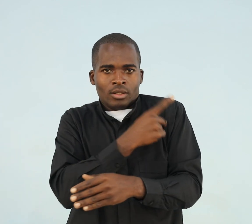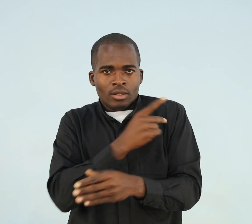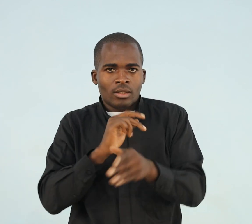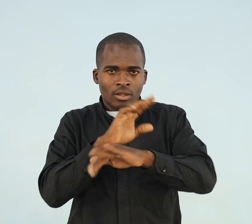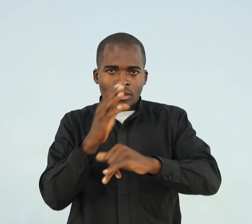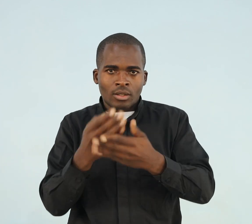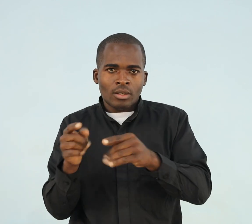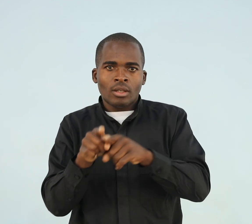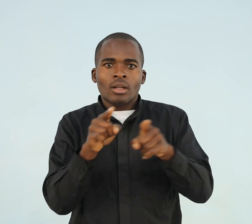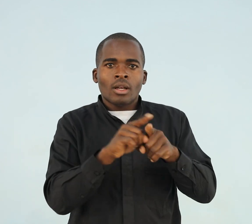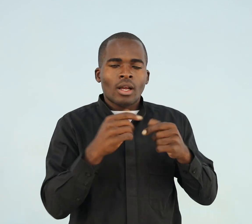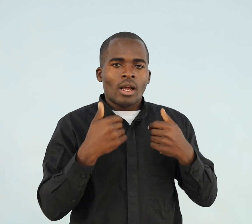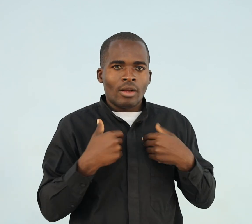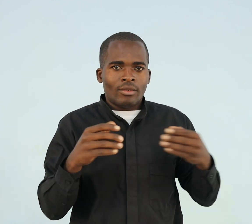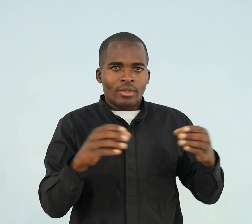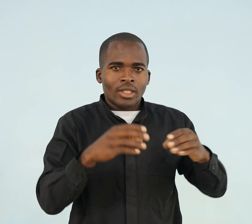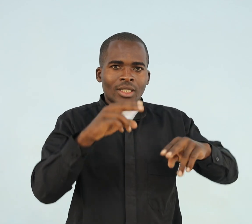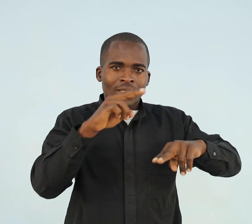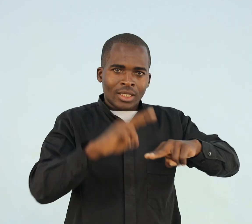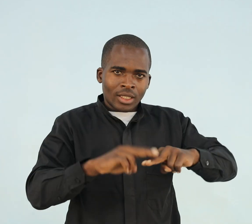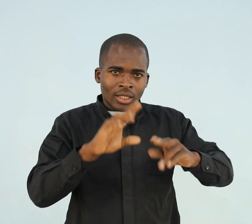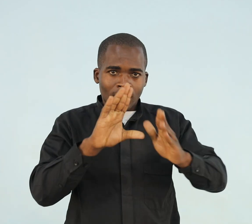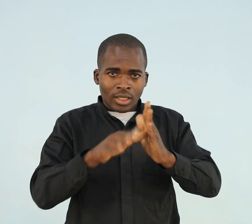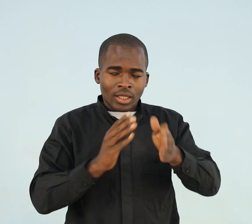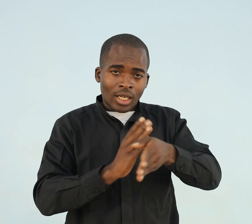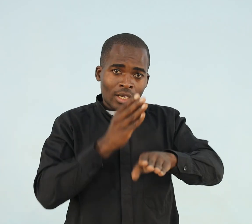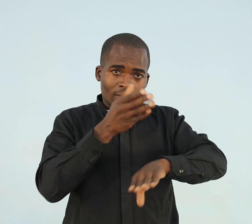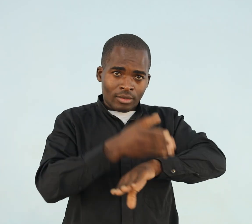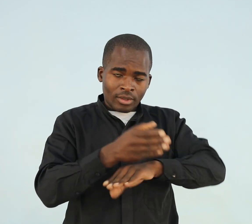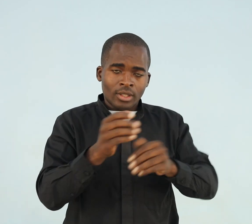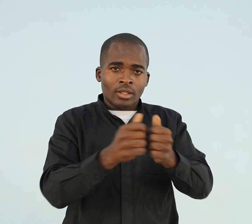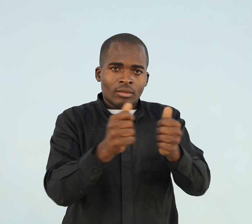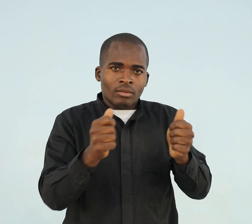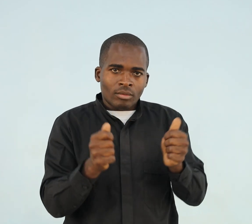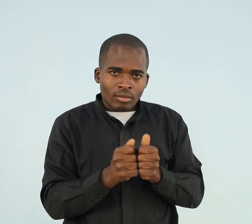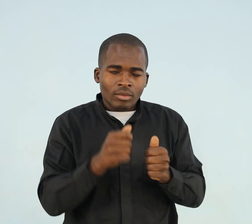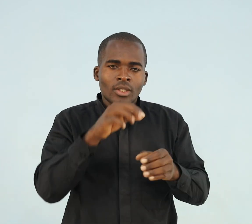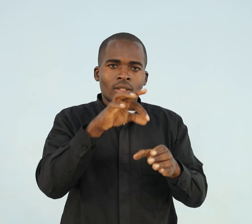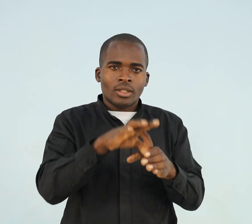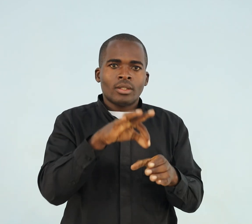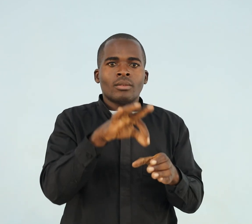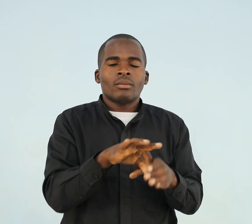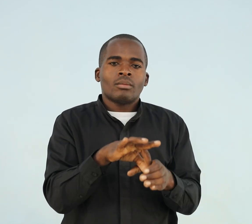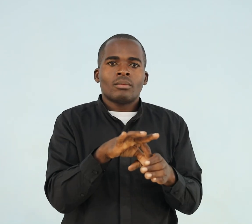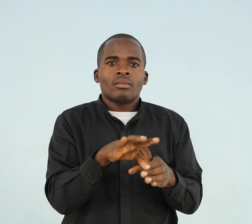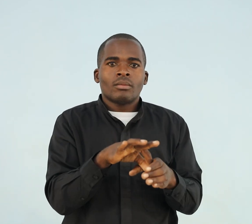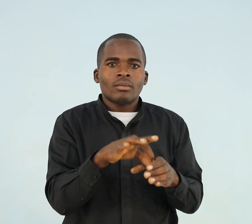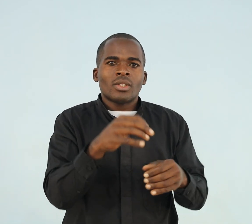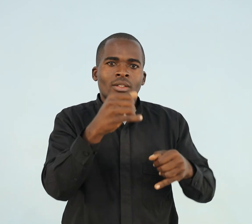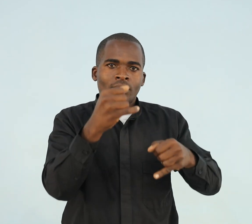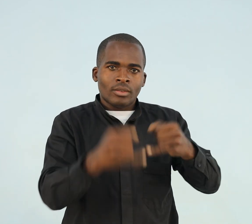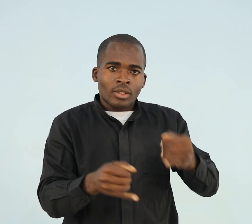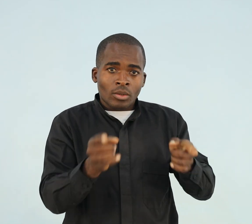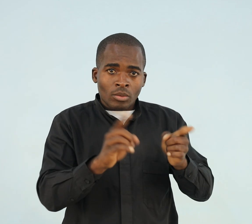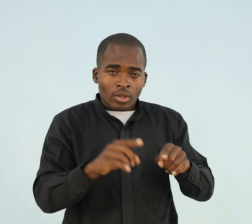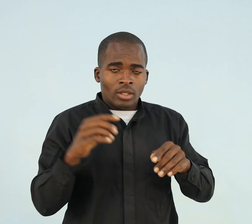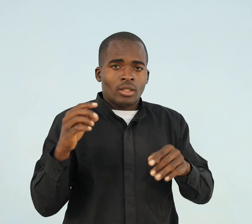council first sits after a general election, ending when Parliament is